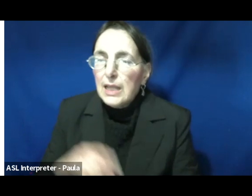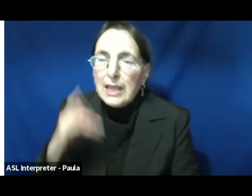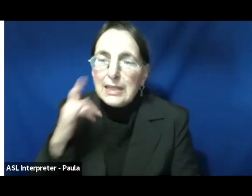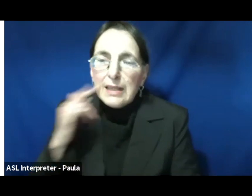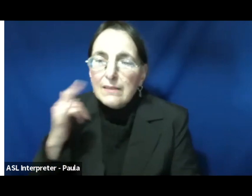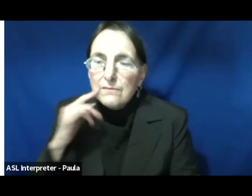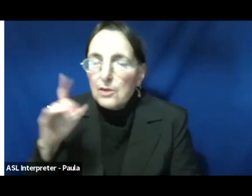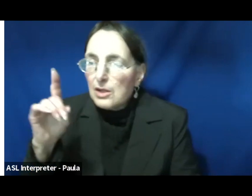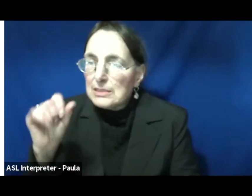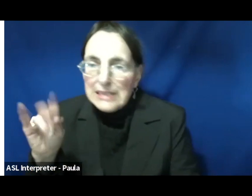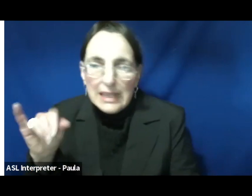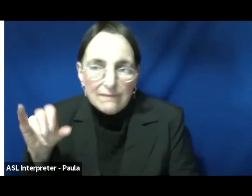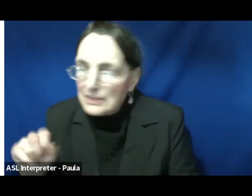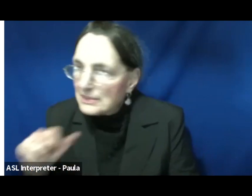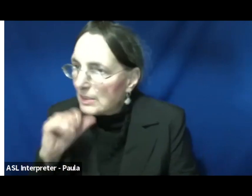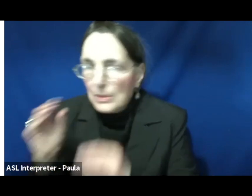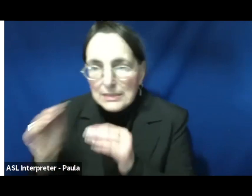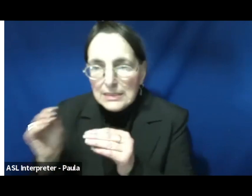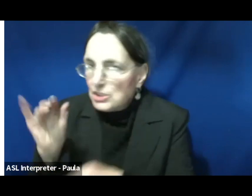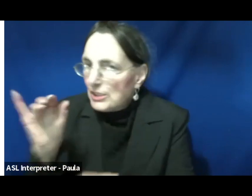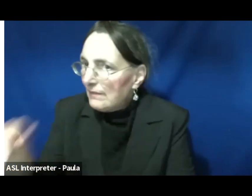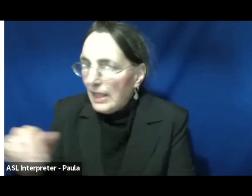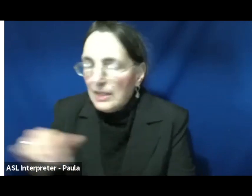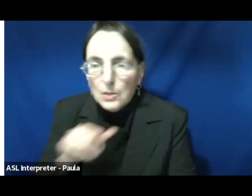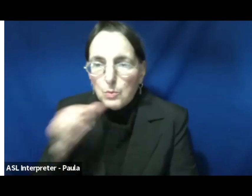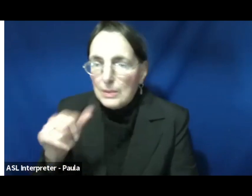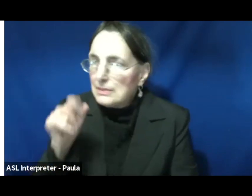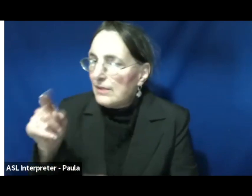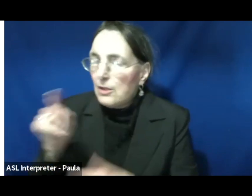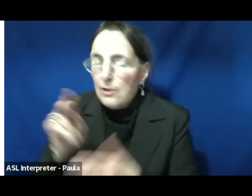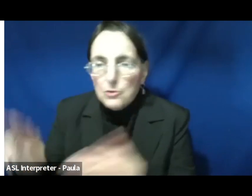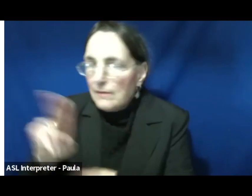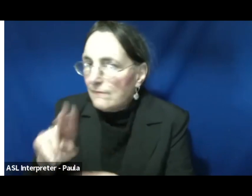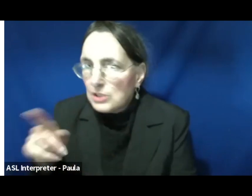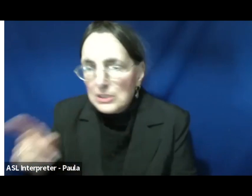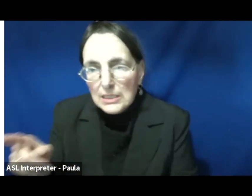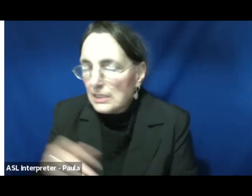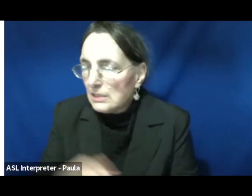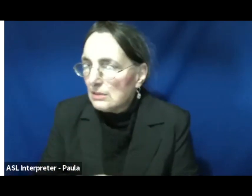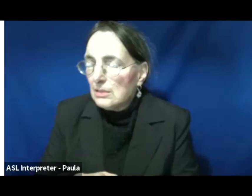didn't teach me this over there. It wasn't at the university, but there were people,